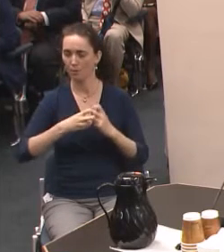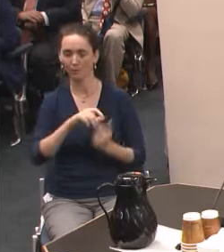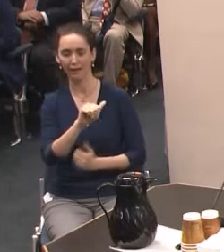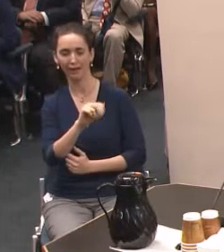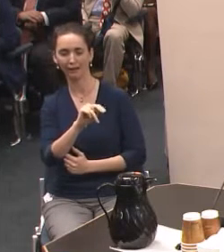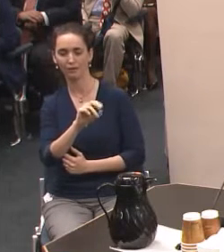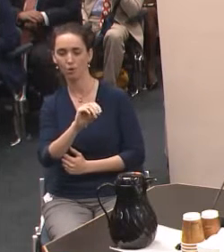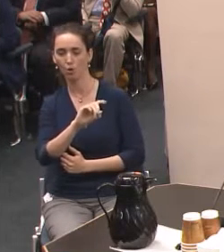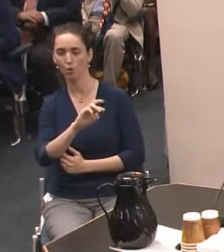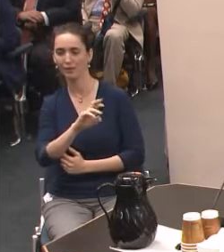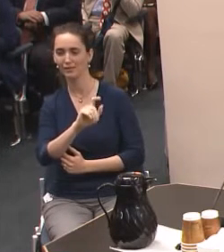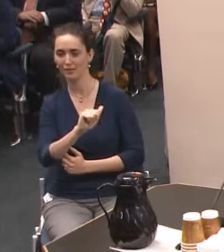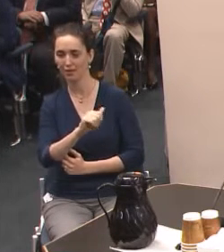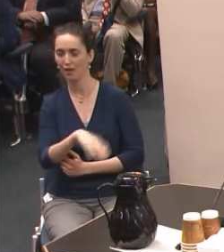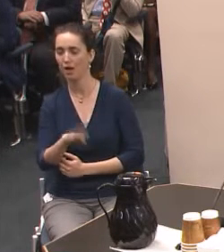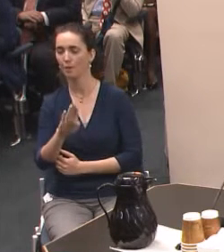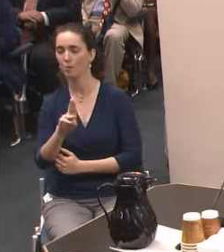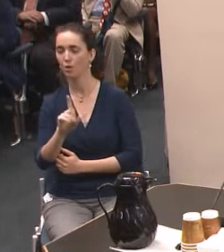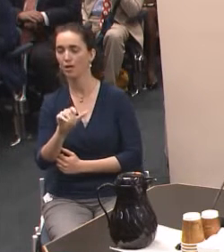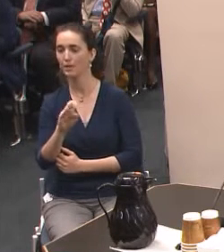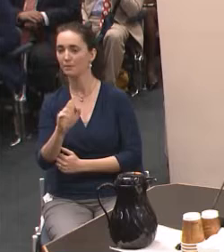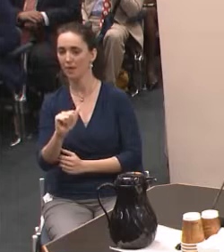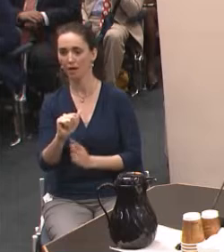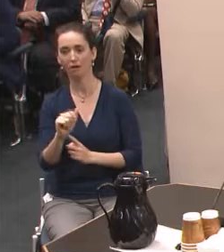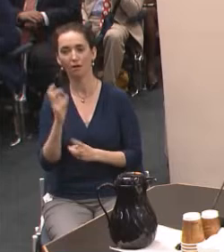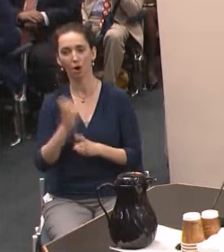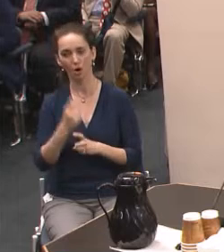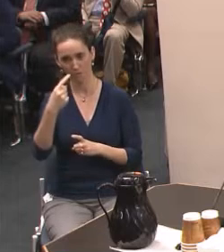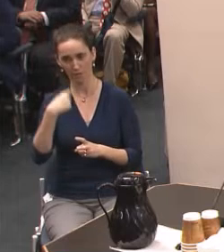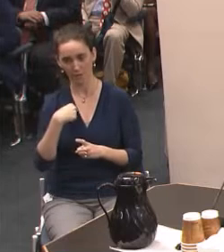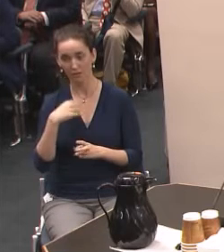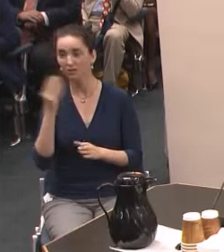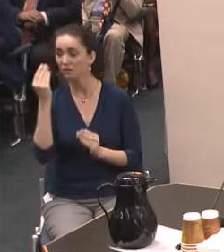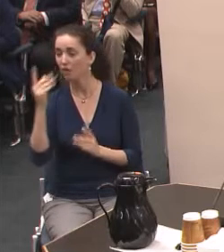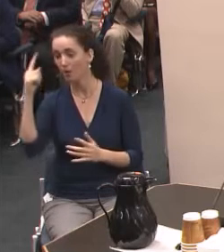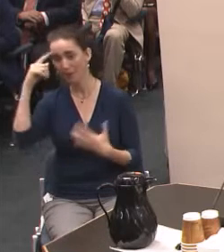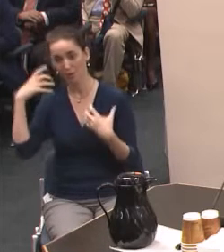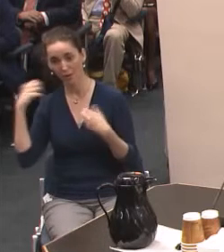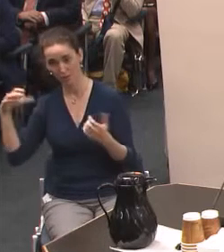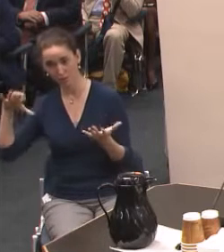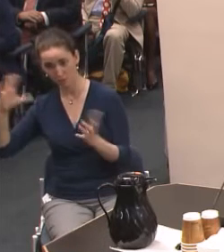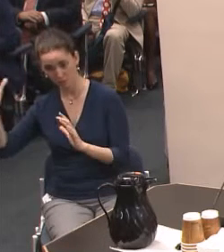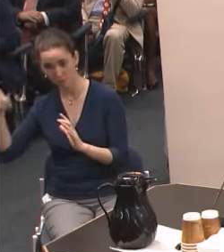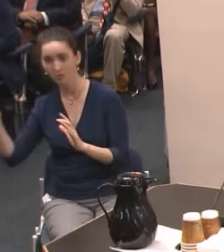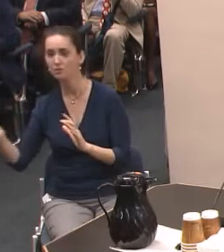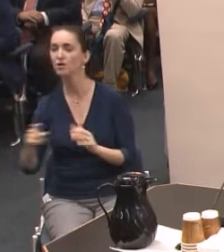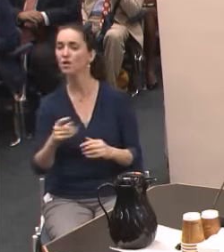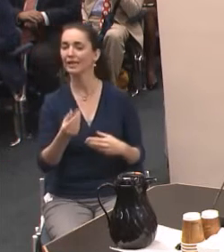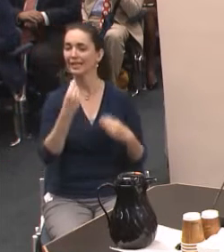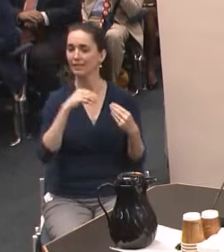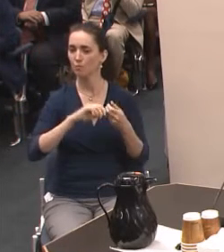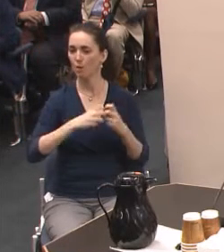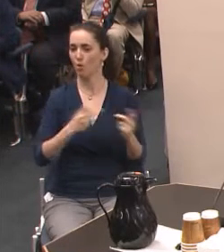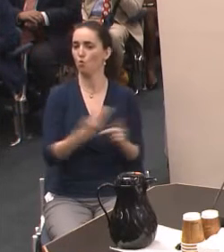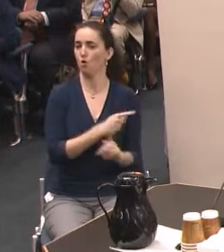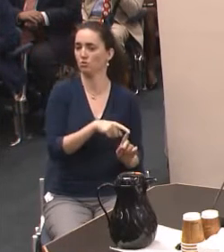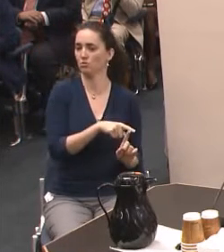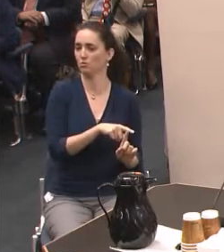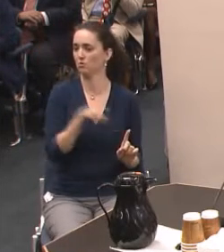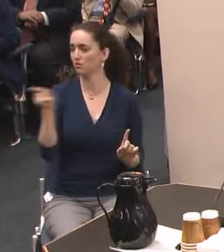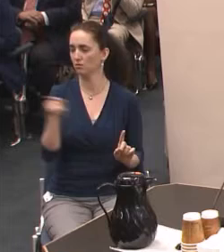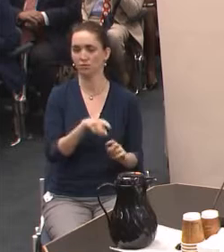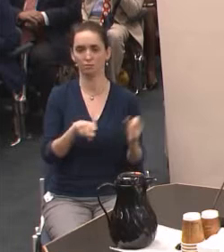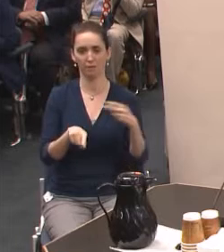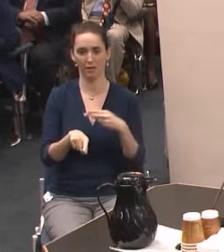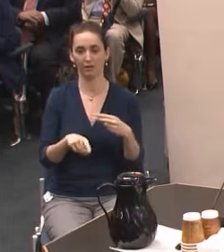for me. Eating disorders are the most fatal mental health crisis. I wish that my academic